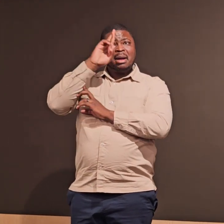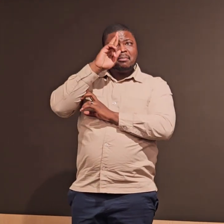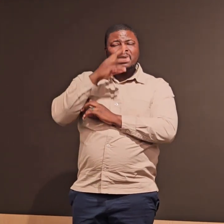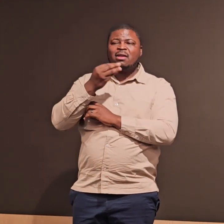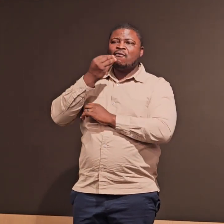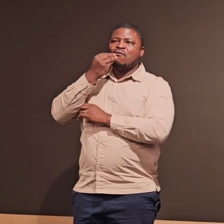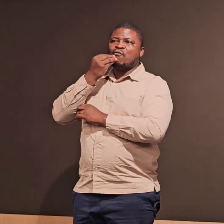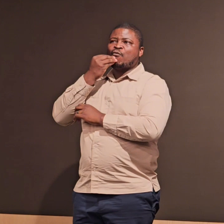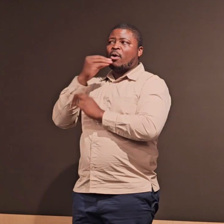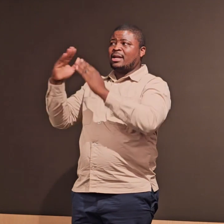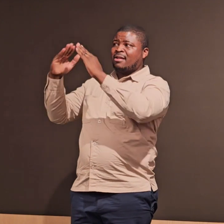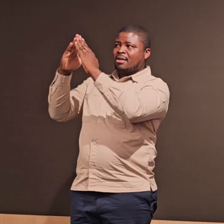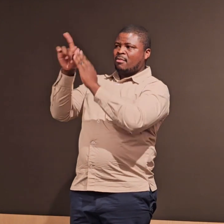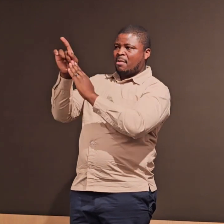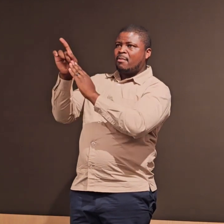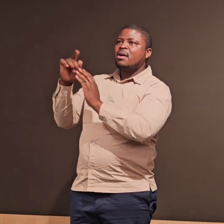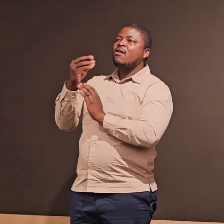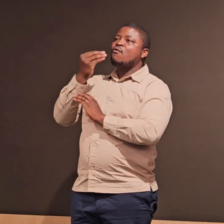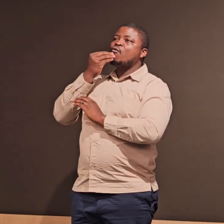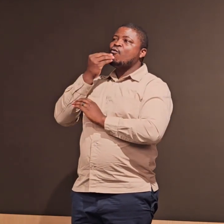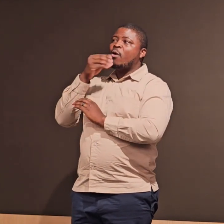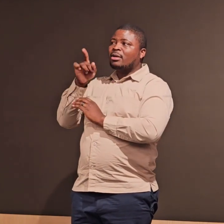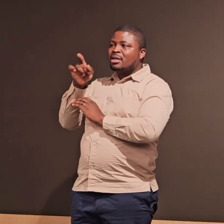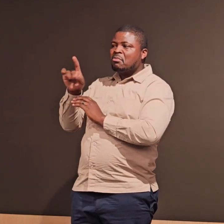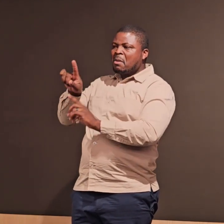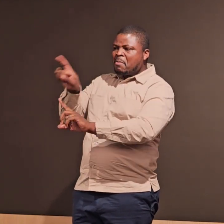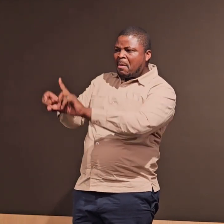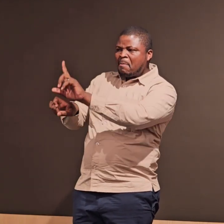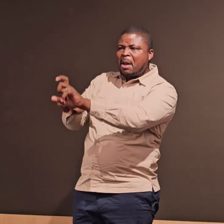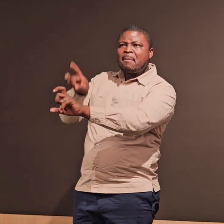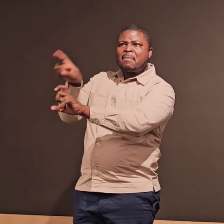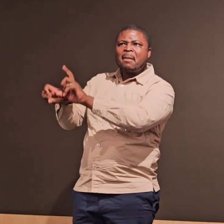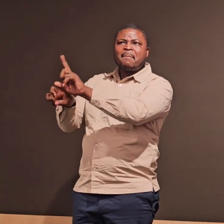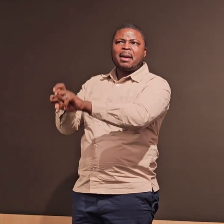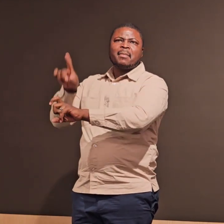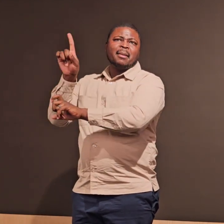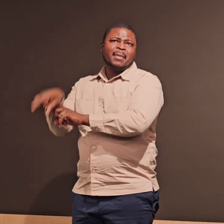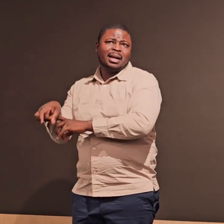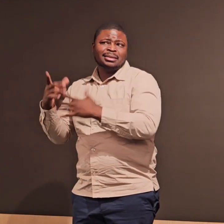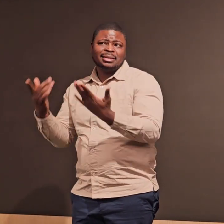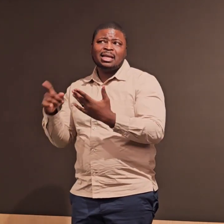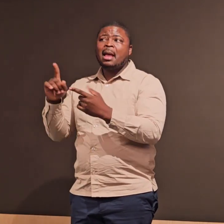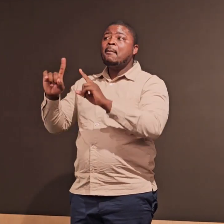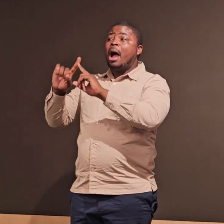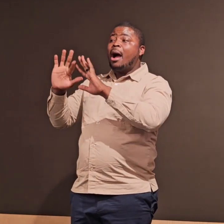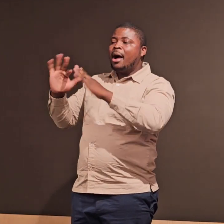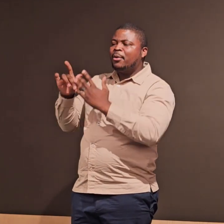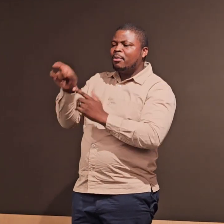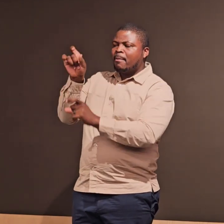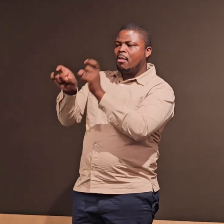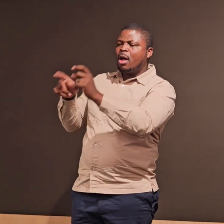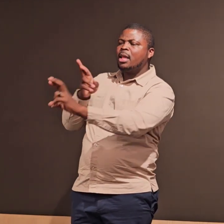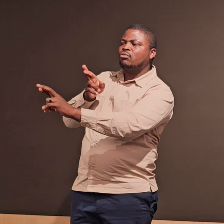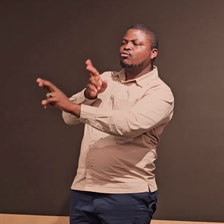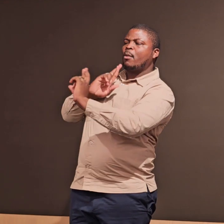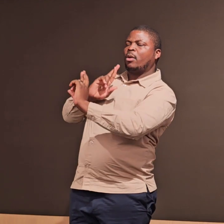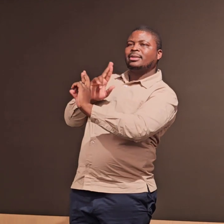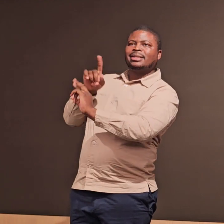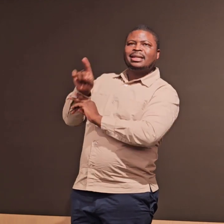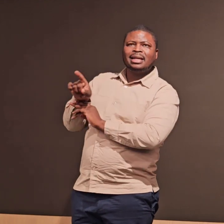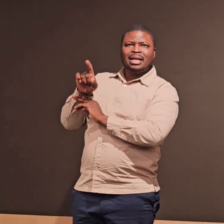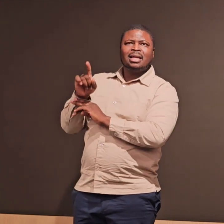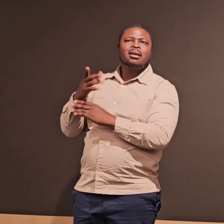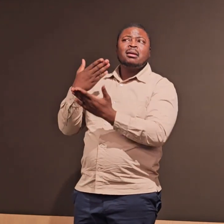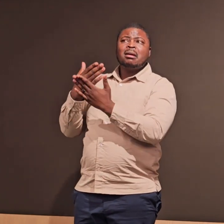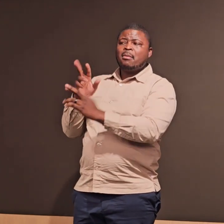scale asks questions to communities, and those questions, based on the responses to those questions, then it's either